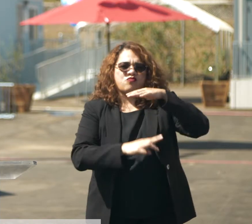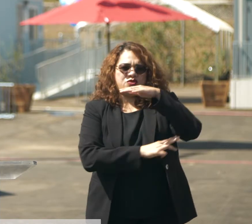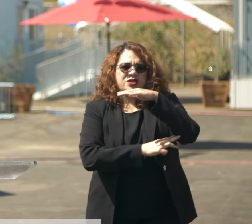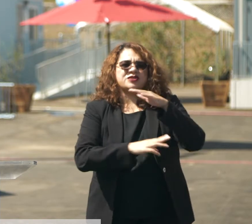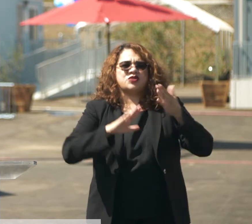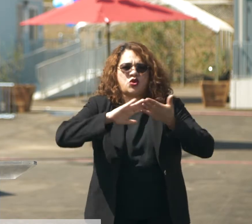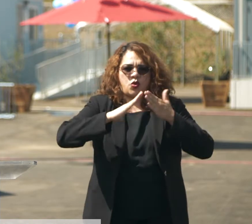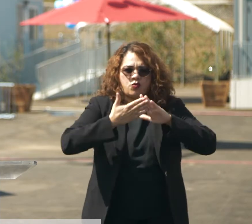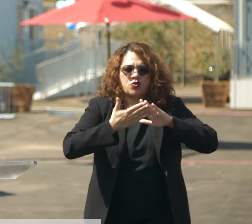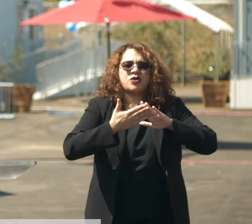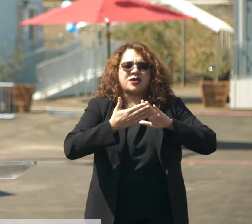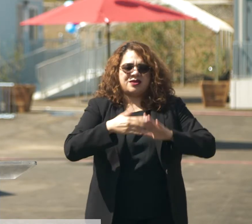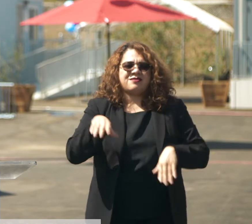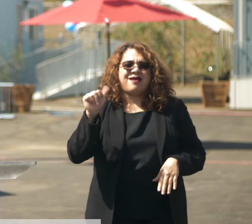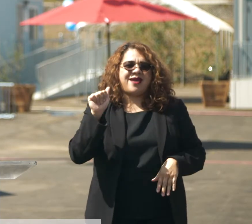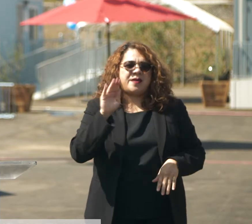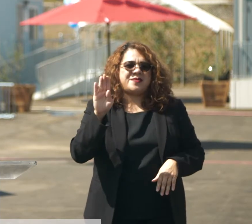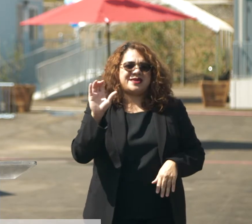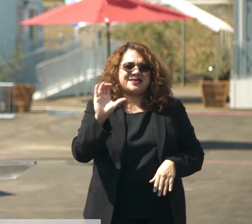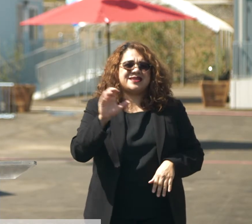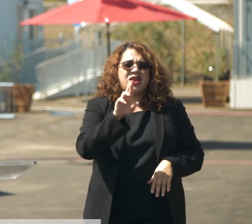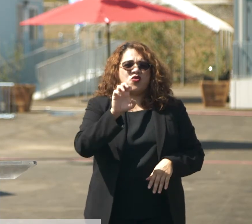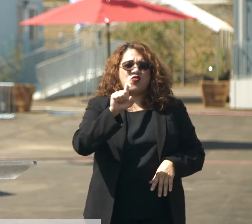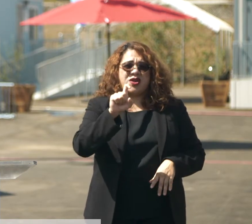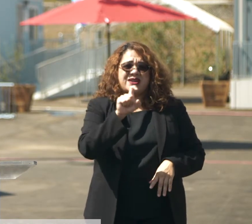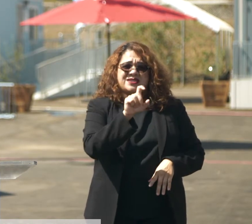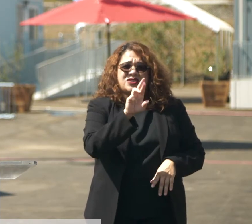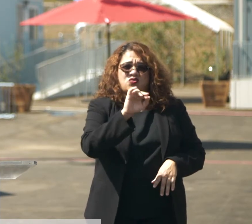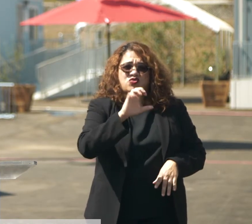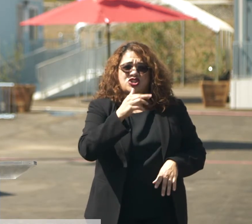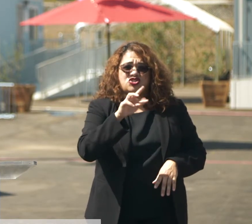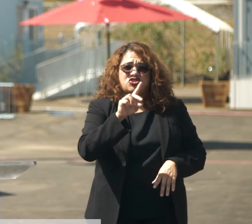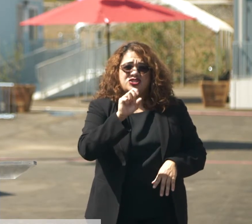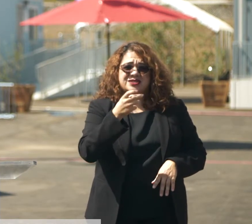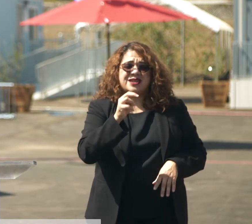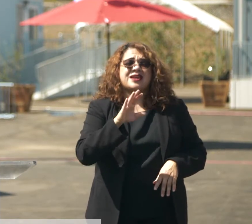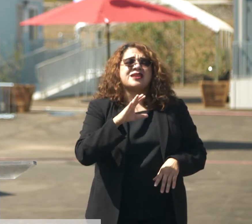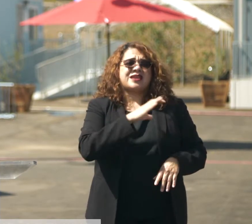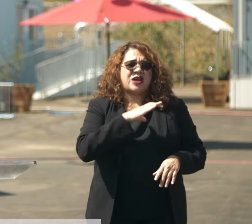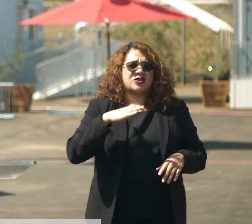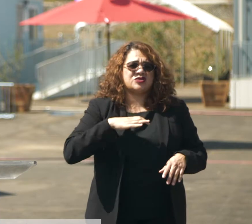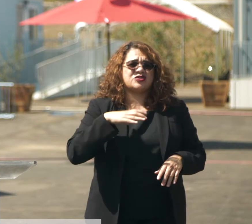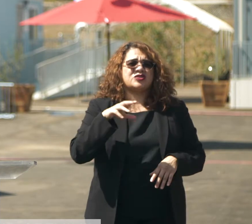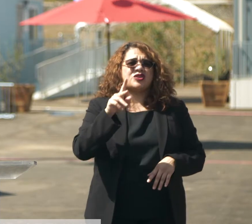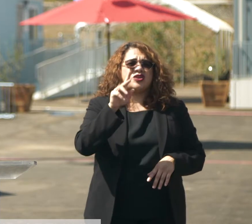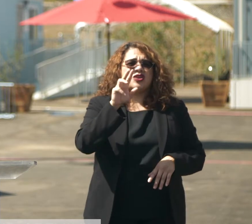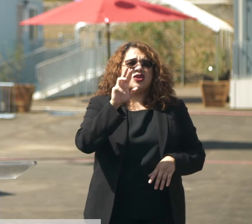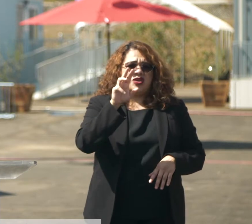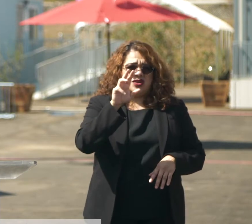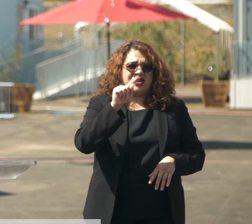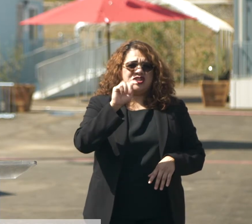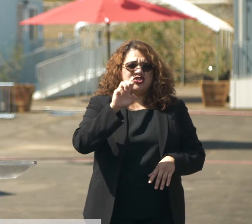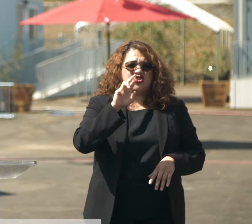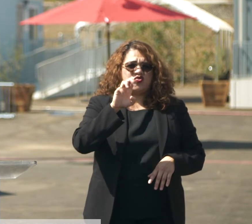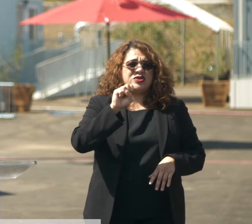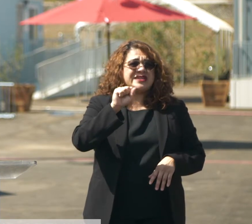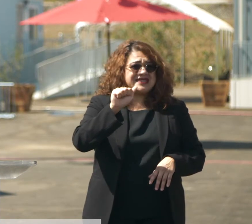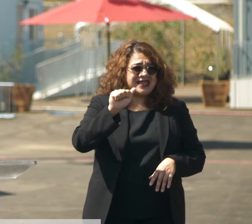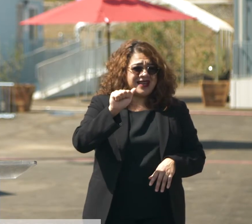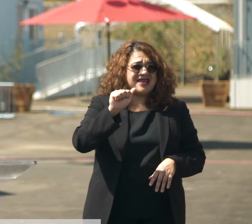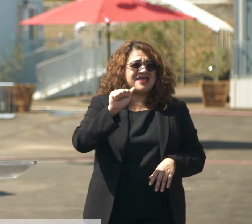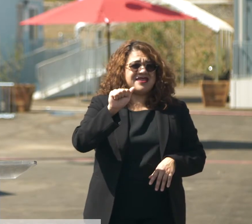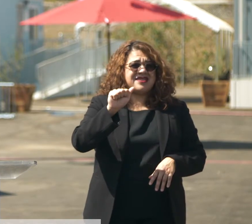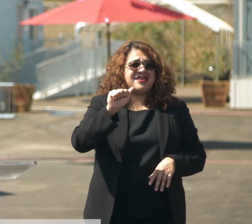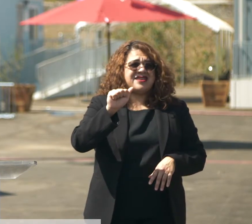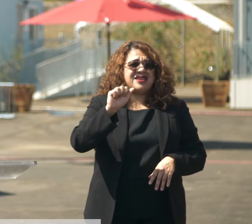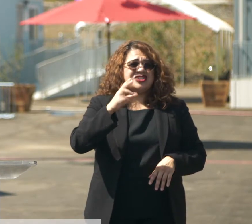member here, Rex Richardson, Teresa Chandler, who's our deputy city manager, Kelly Colopy from the Long Beach Health Department, and